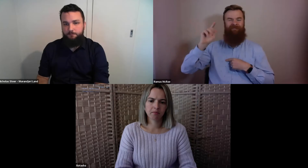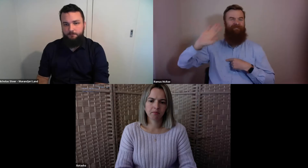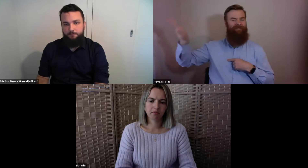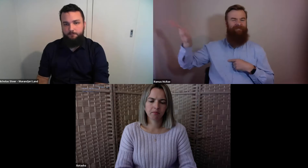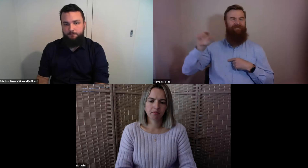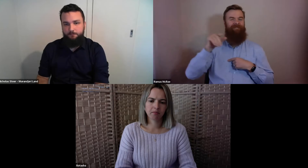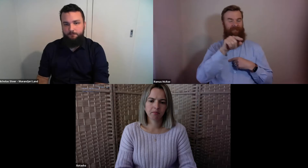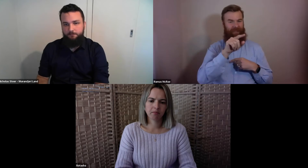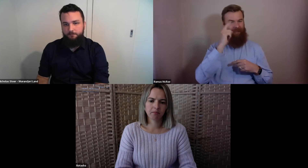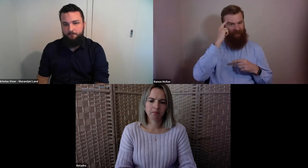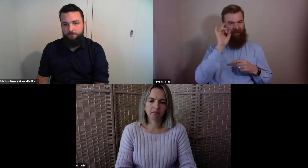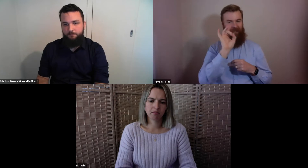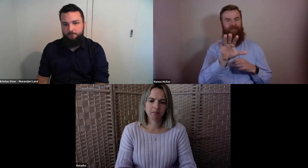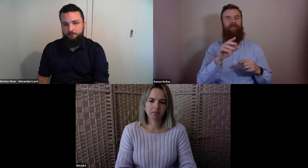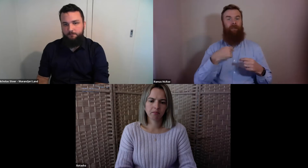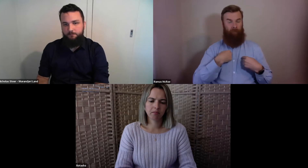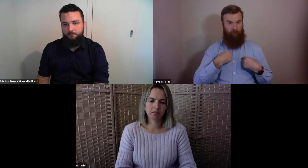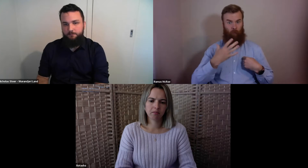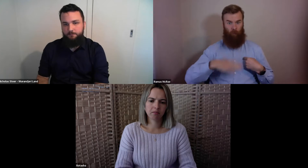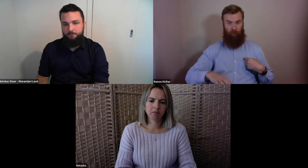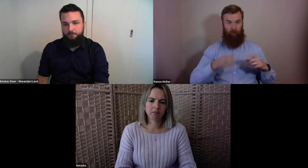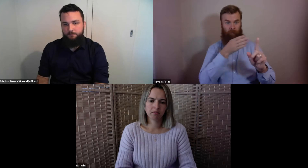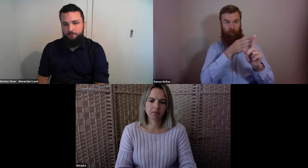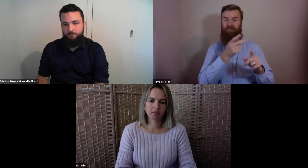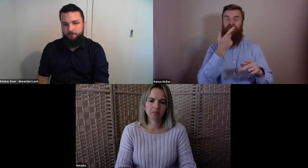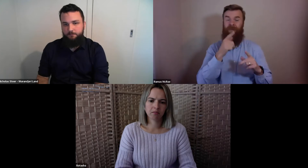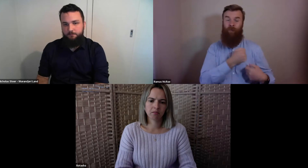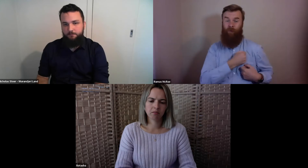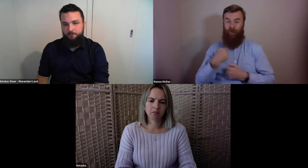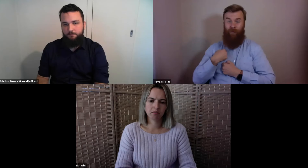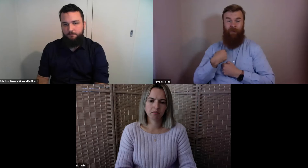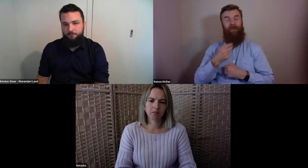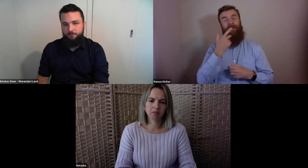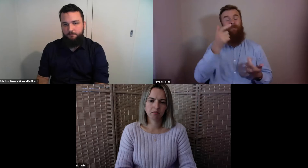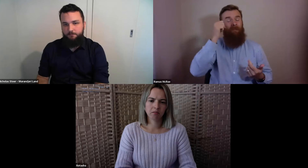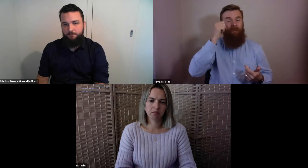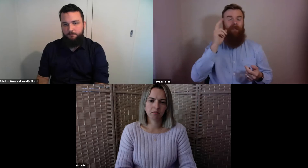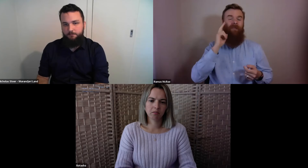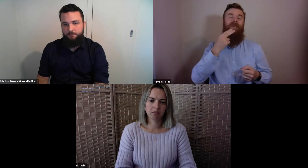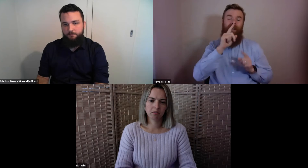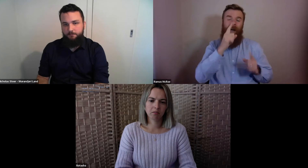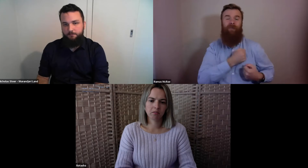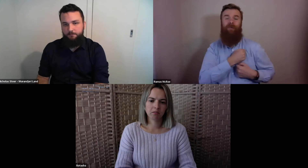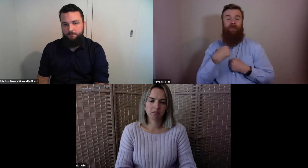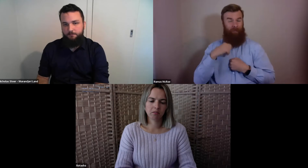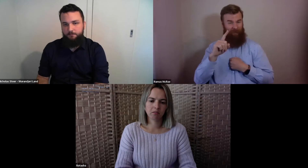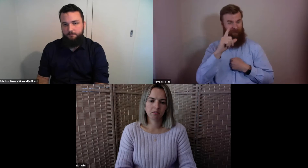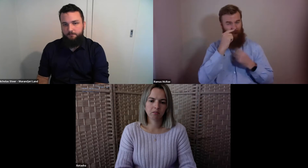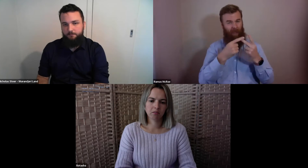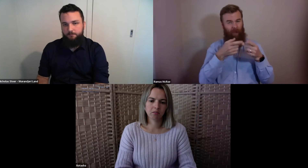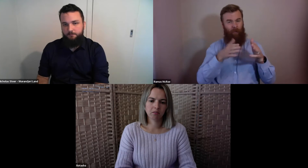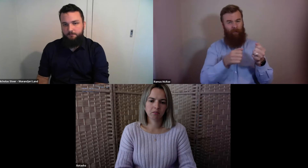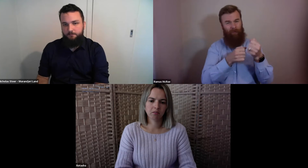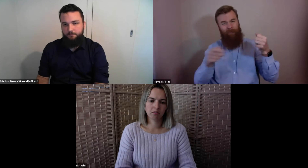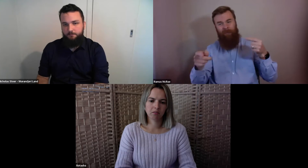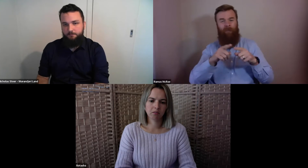And I think it's about convincing the wider community that you can do a variety of different tasks. For example,